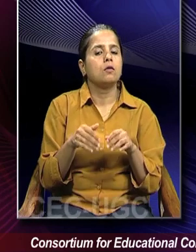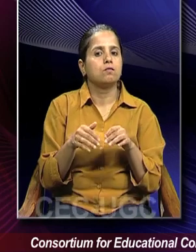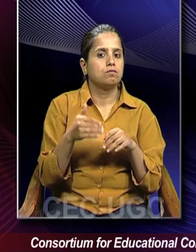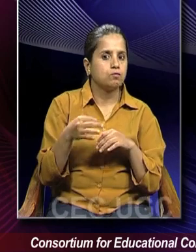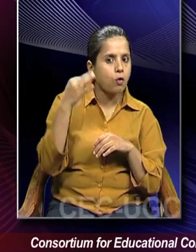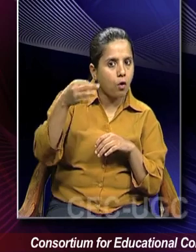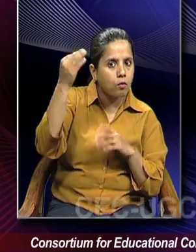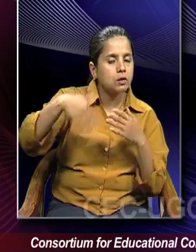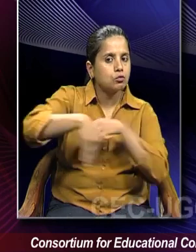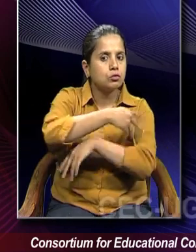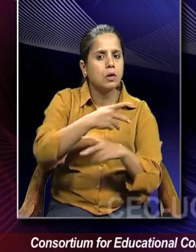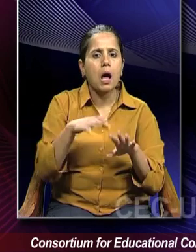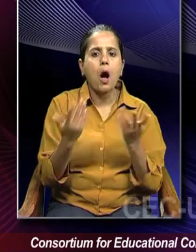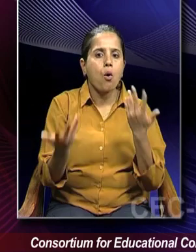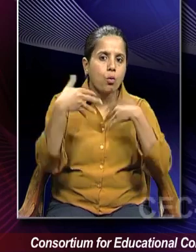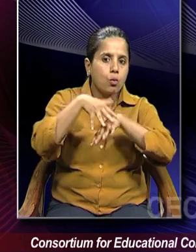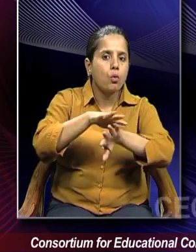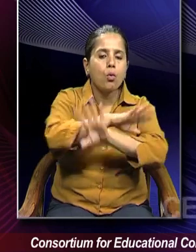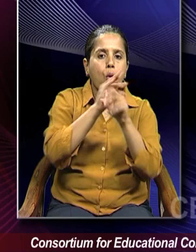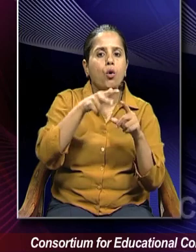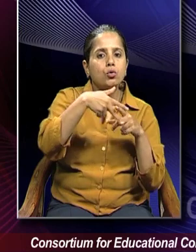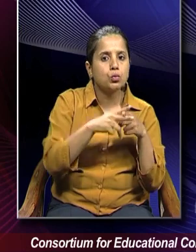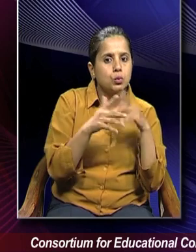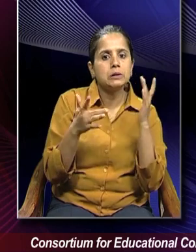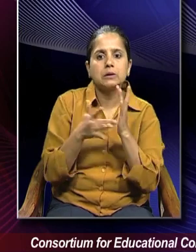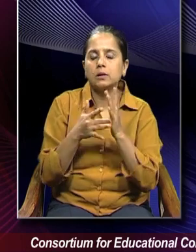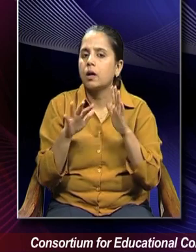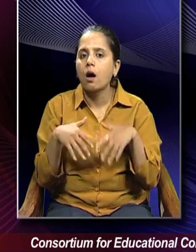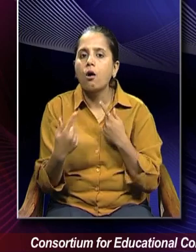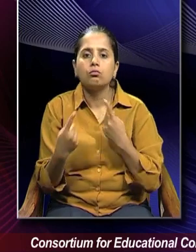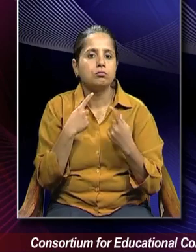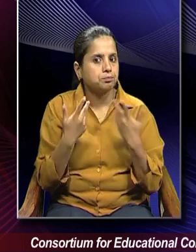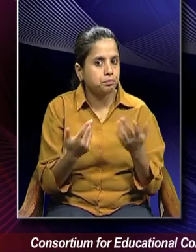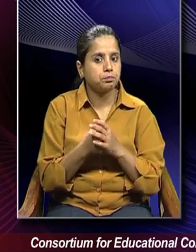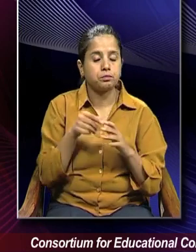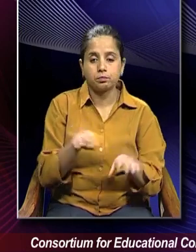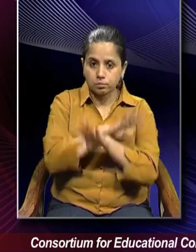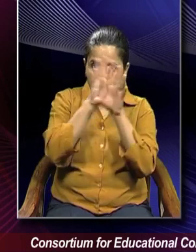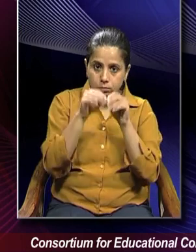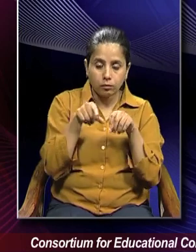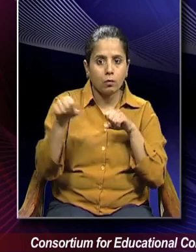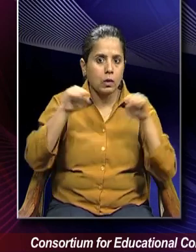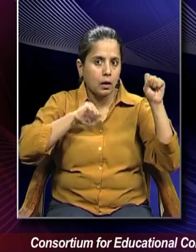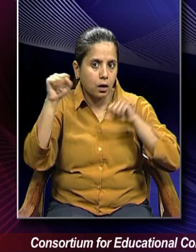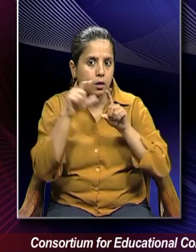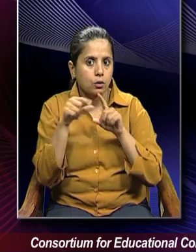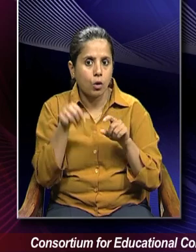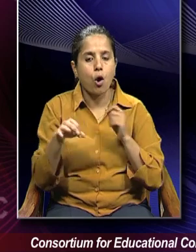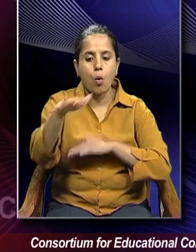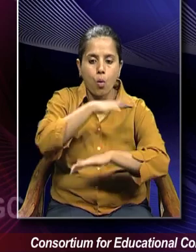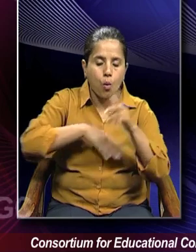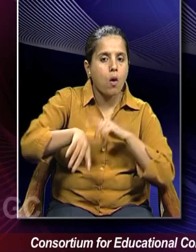engineering. How to integrate all these tools and techniques, how to integrate this entire exercise with the